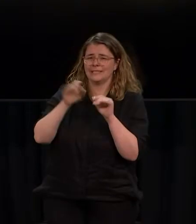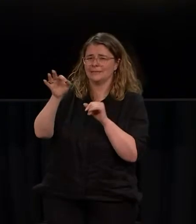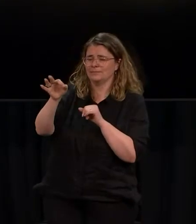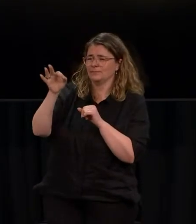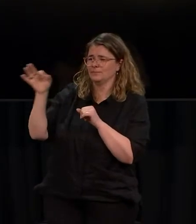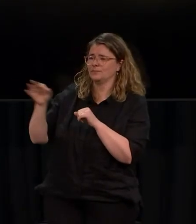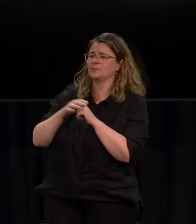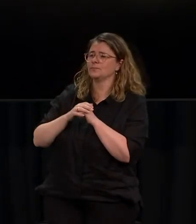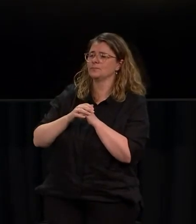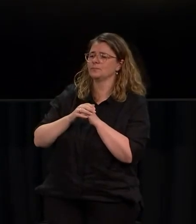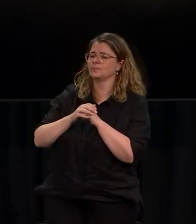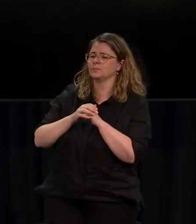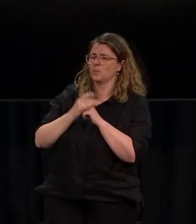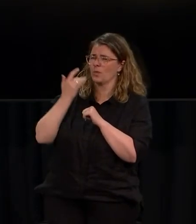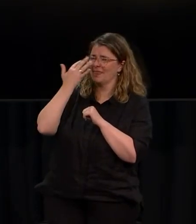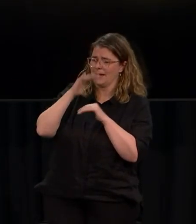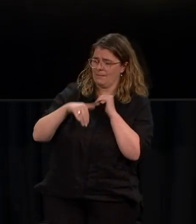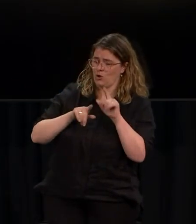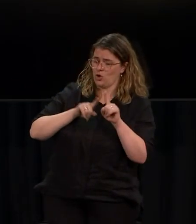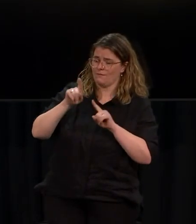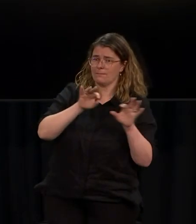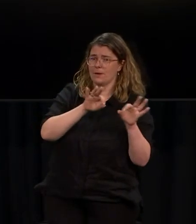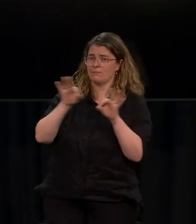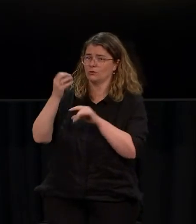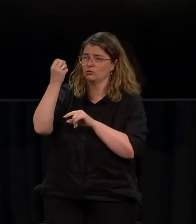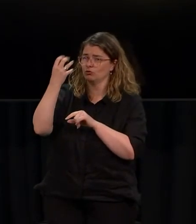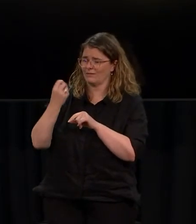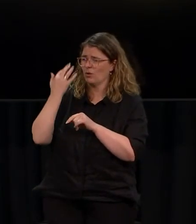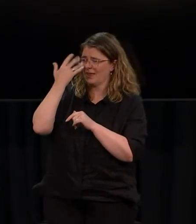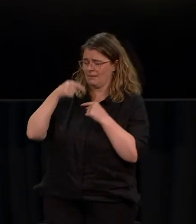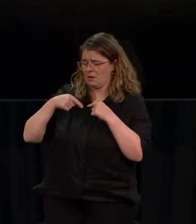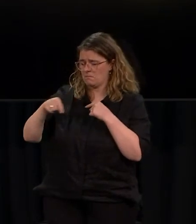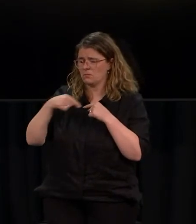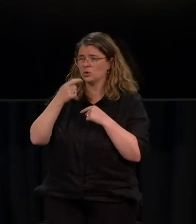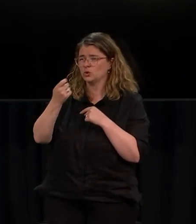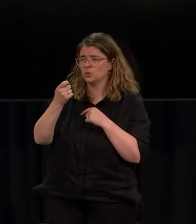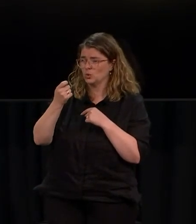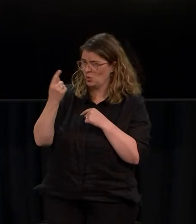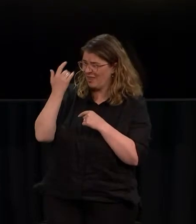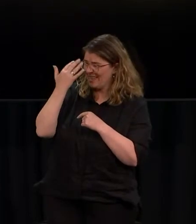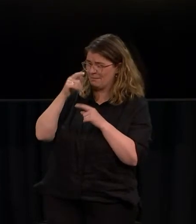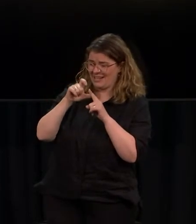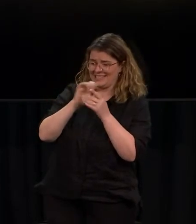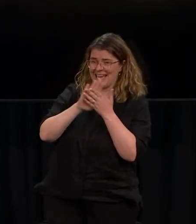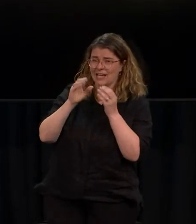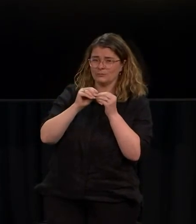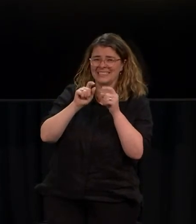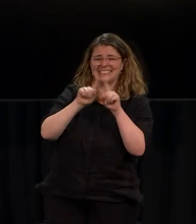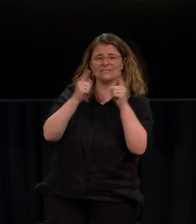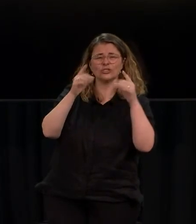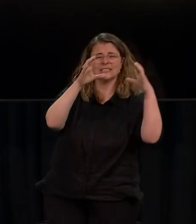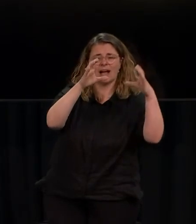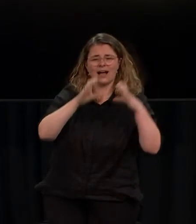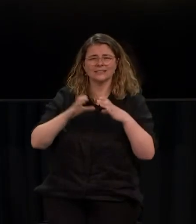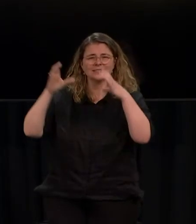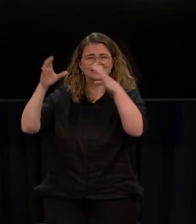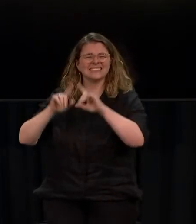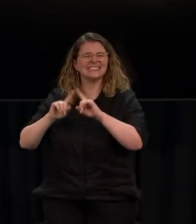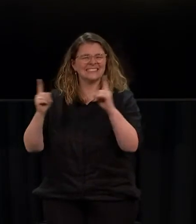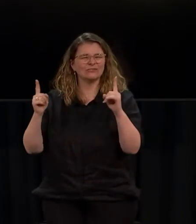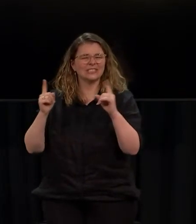whether to move to the traffic light system or not, will you be taking into account the relative size of the DHBs? Because on the current